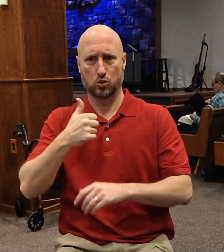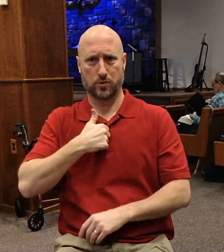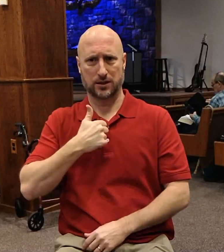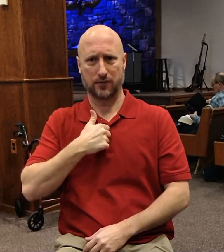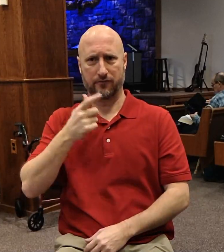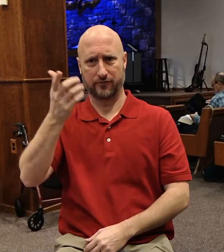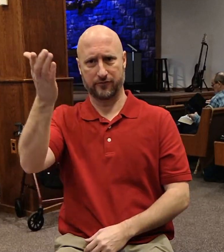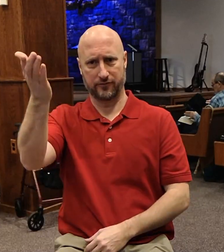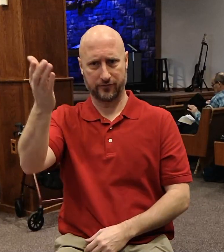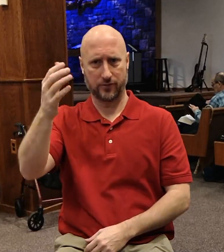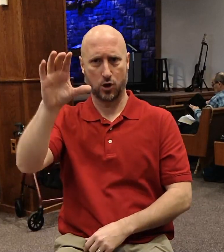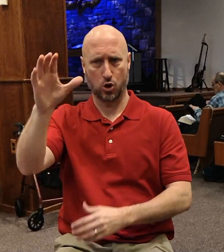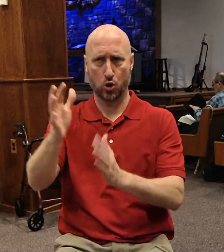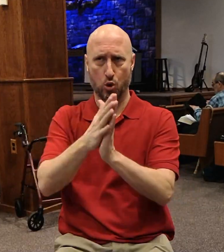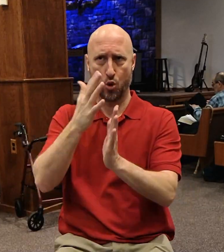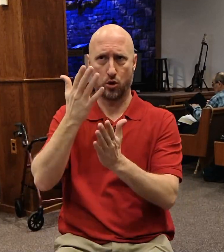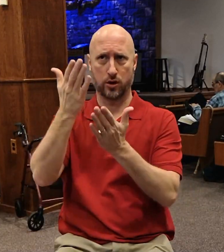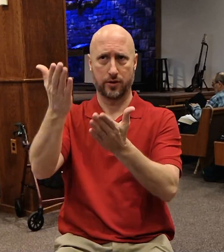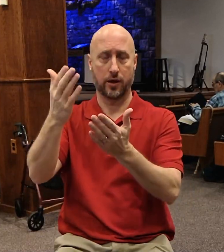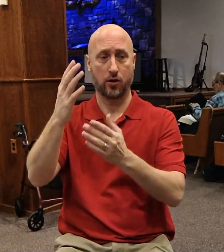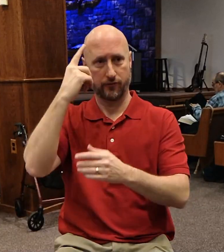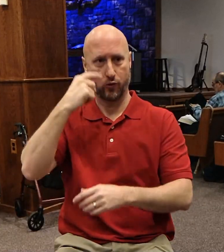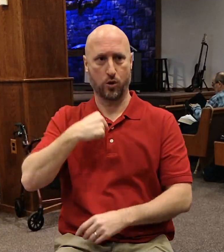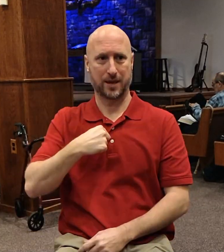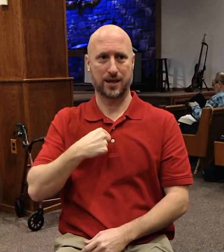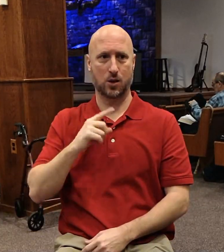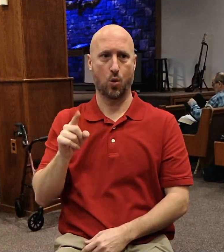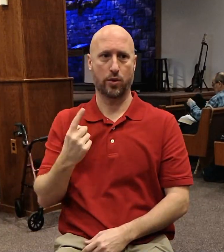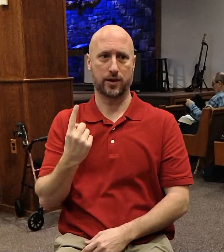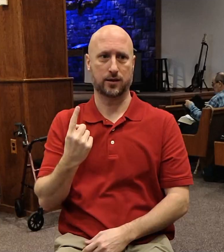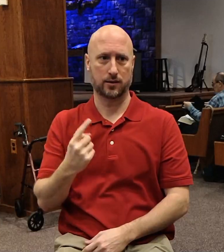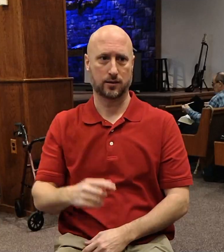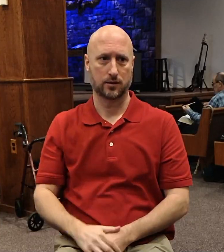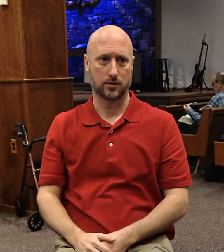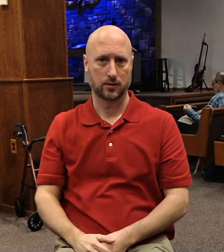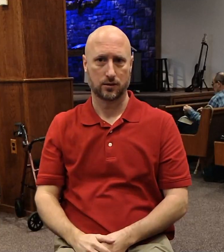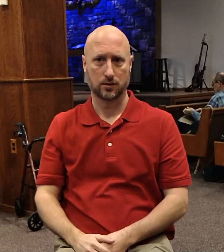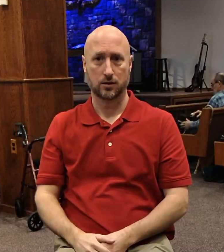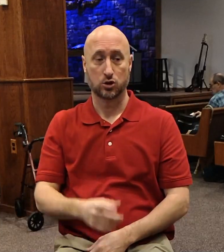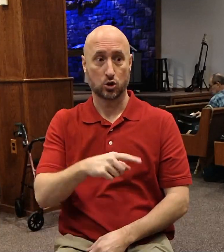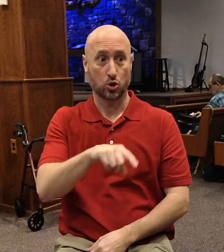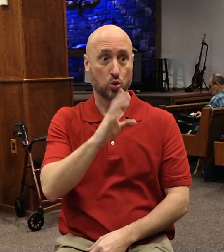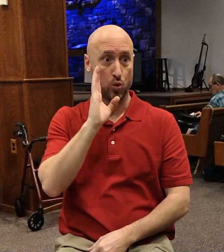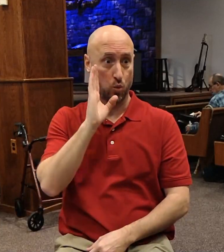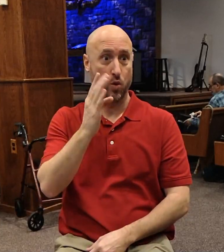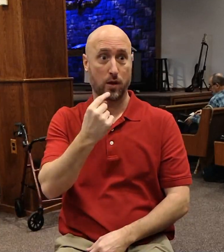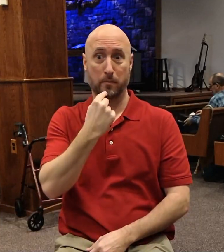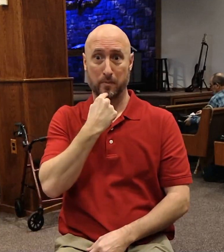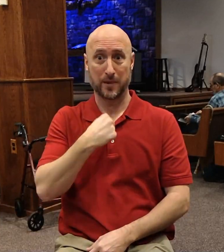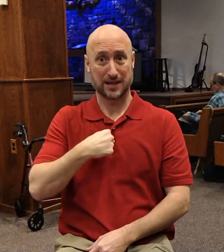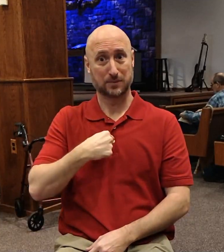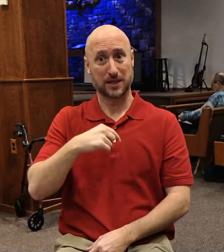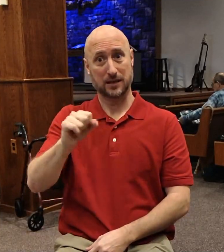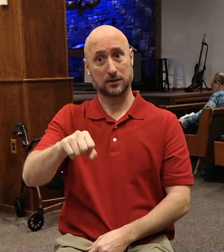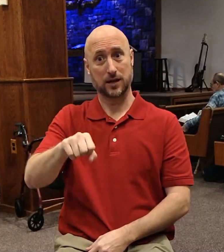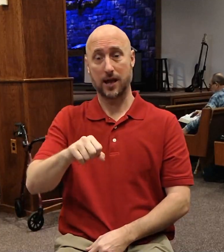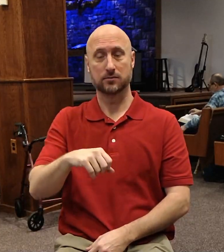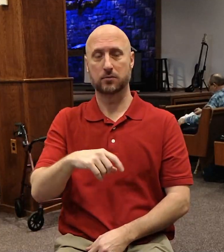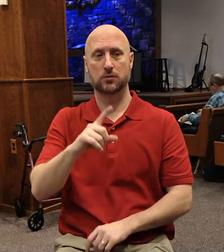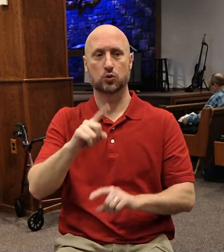out. They didn't understand all of that at this point. So he says, you can't, I know you're going to miss me. You can't come with me. You need to